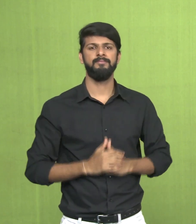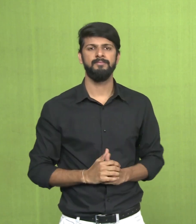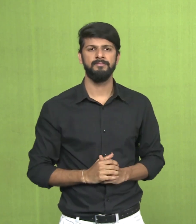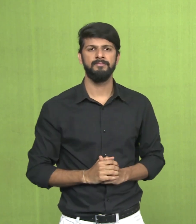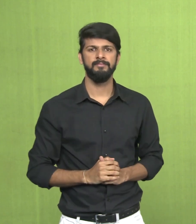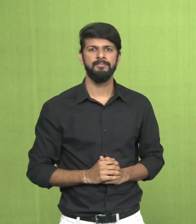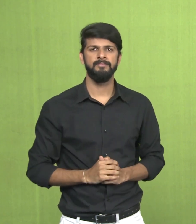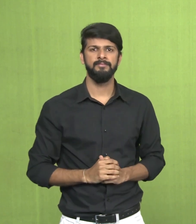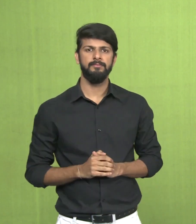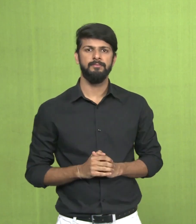at New Delhi.